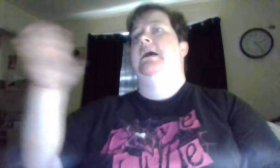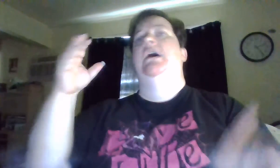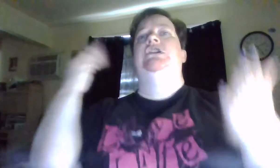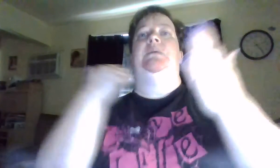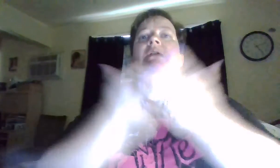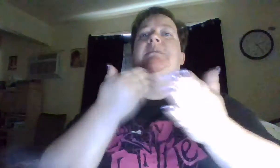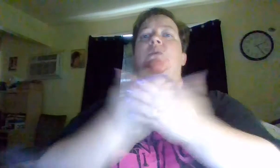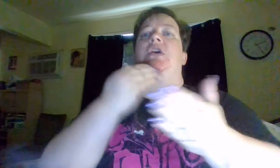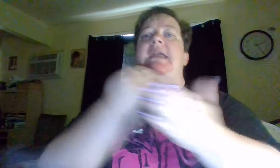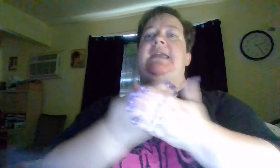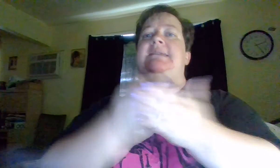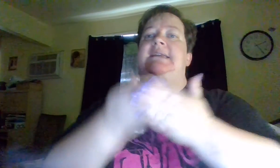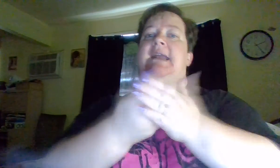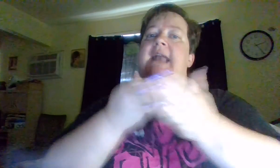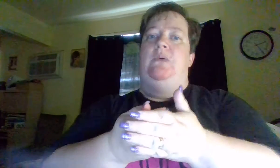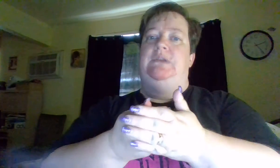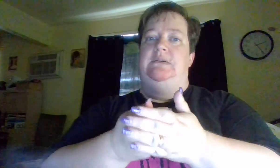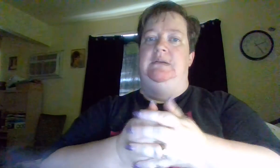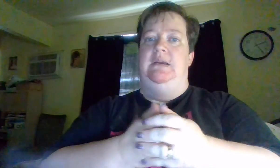to proclaim the word in season and out.